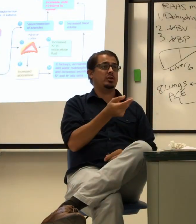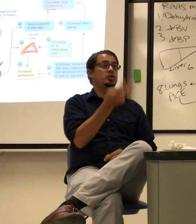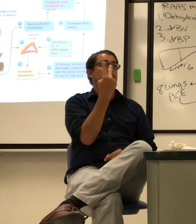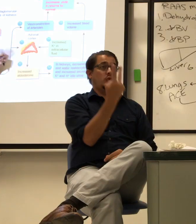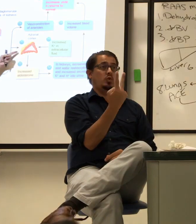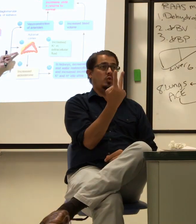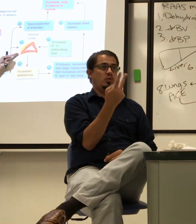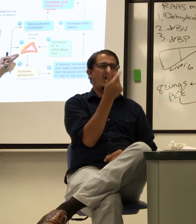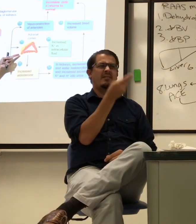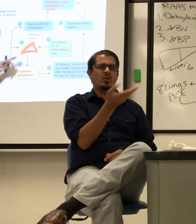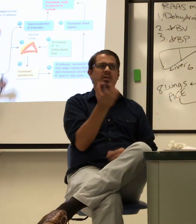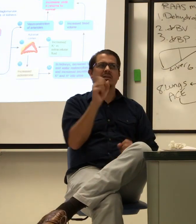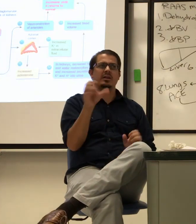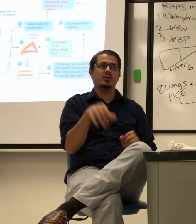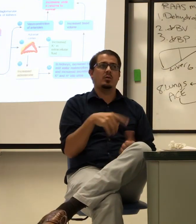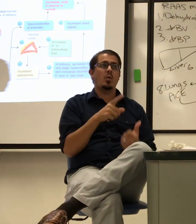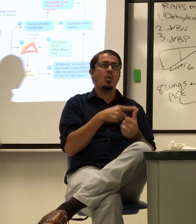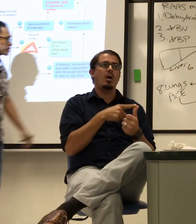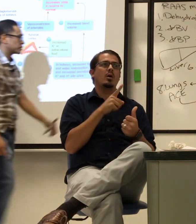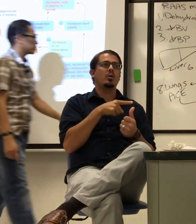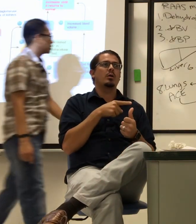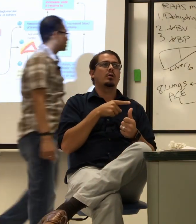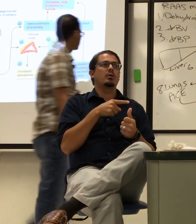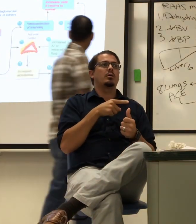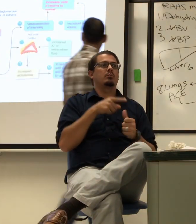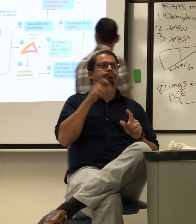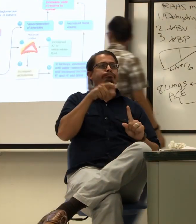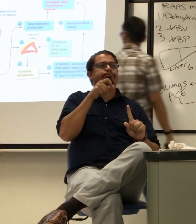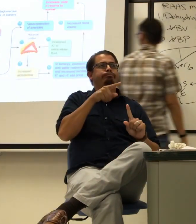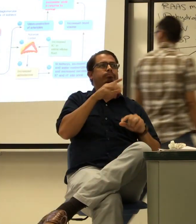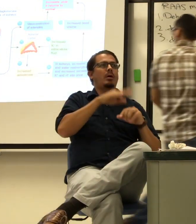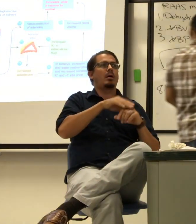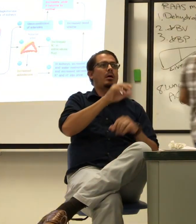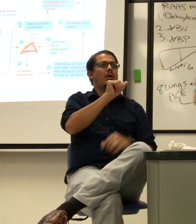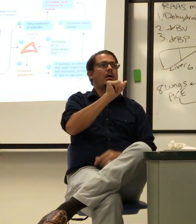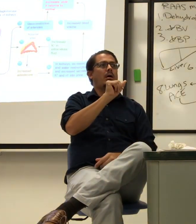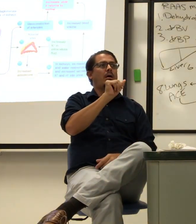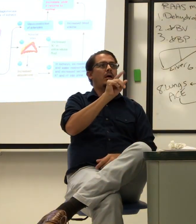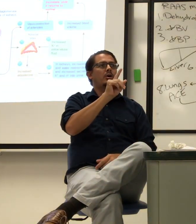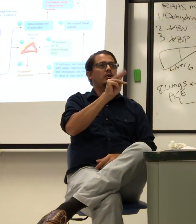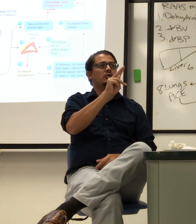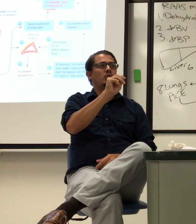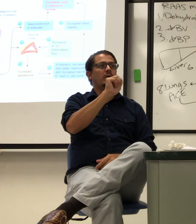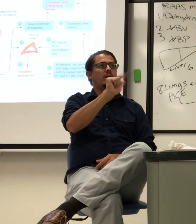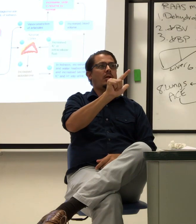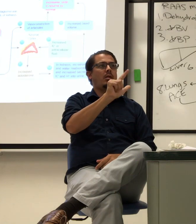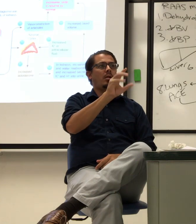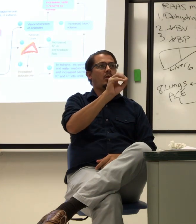things. One is it'll act on the adrenal cortex. Call that number 10.